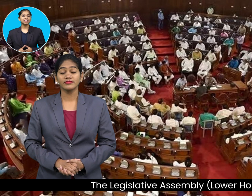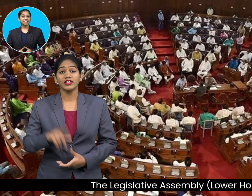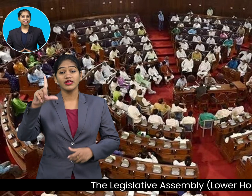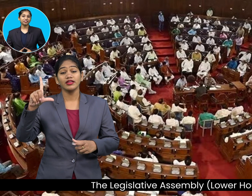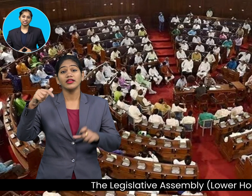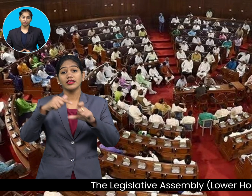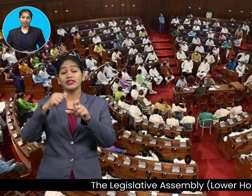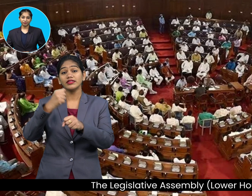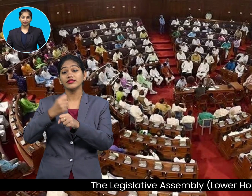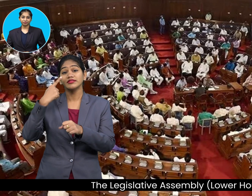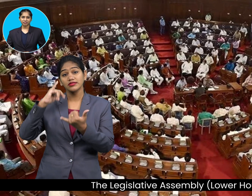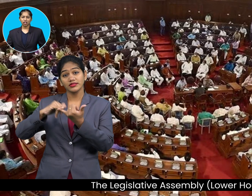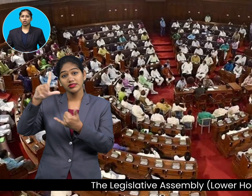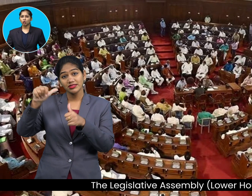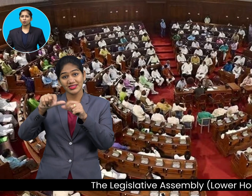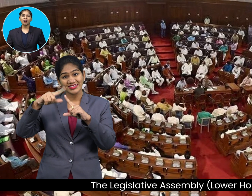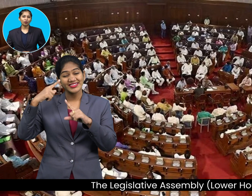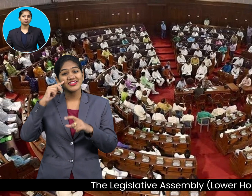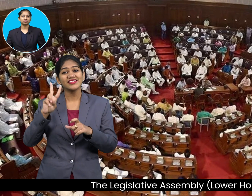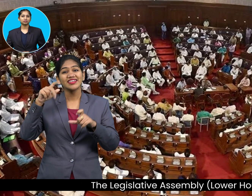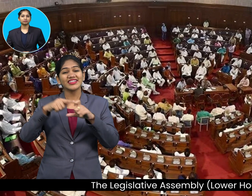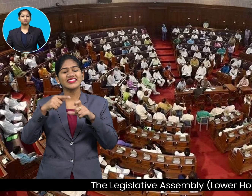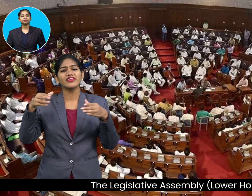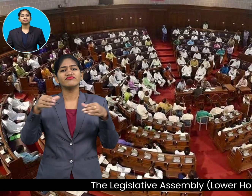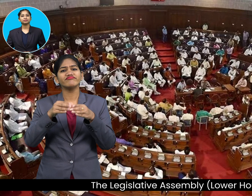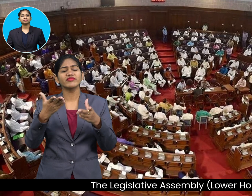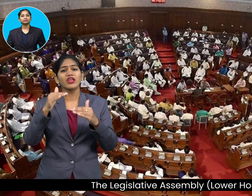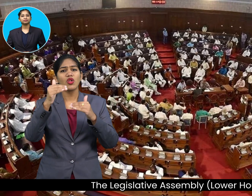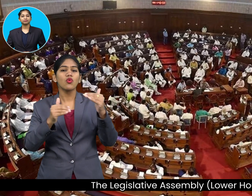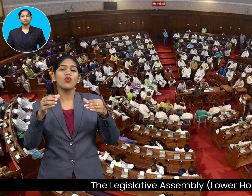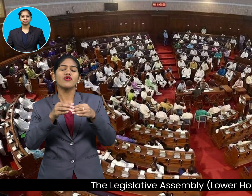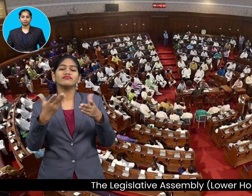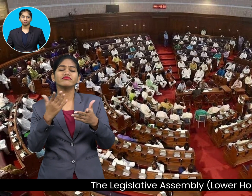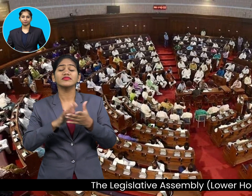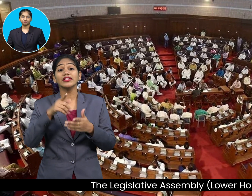The Legislative Assembly, Lower House.